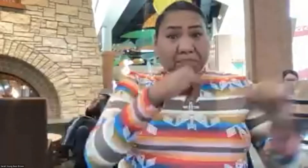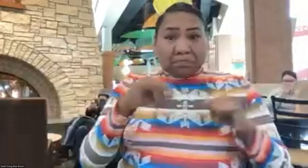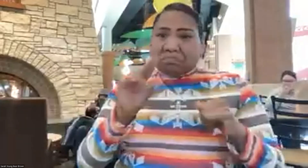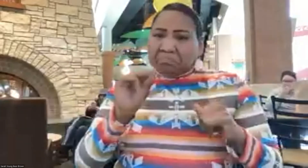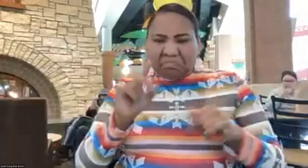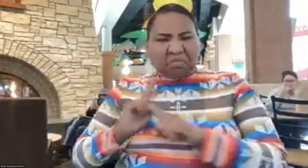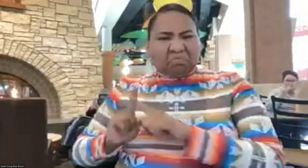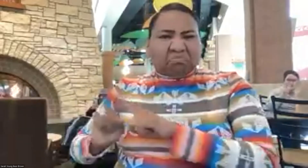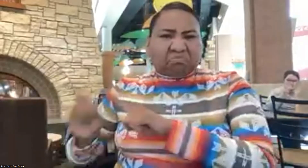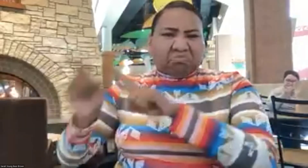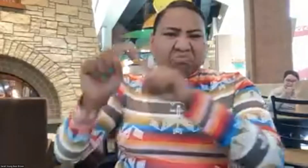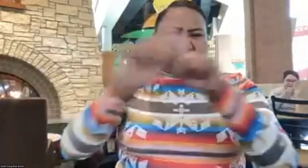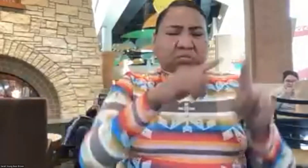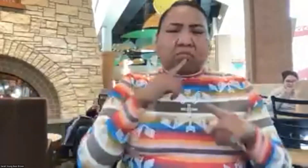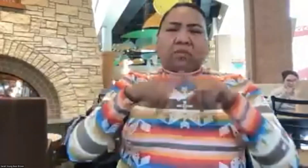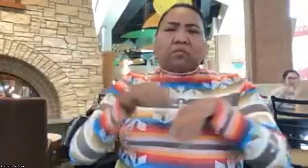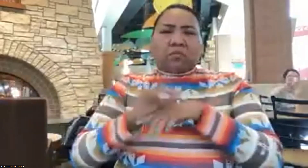States, and not one of us are the same.